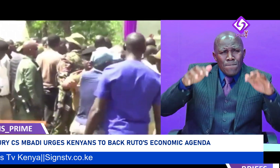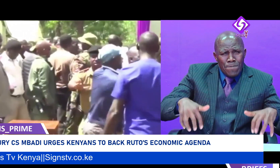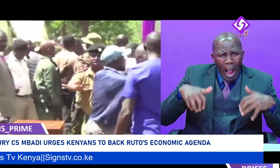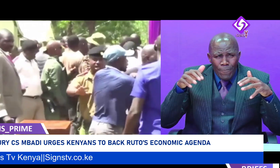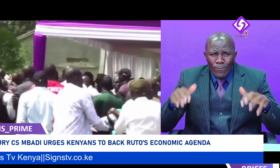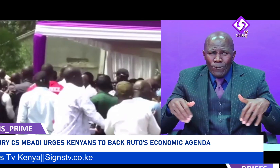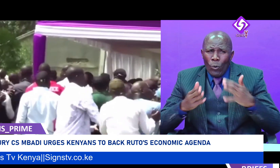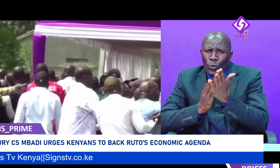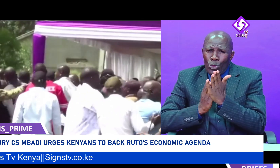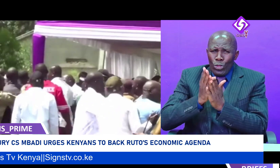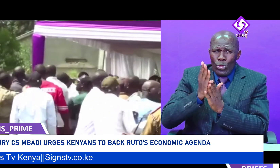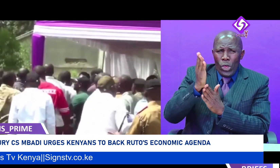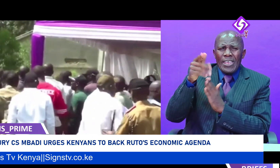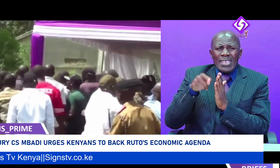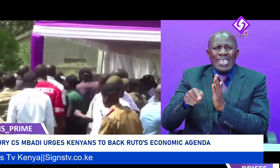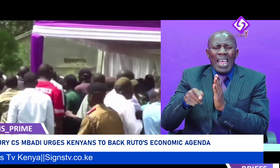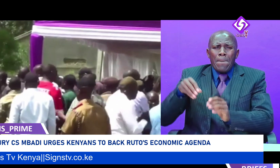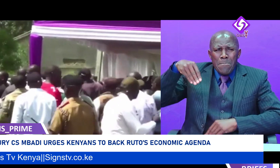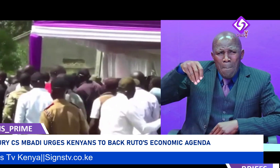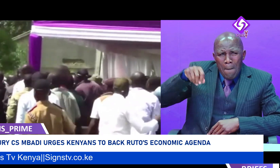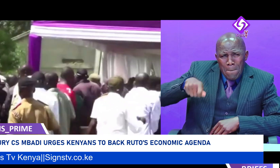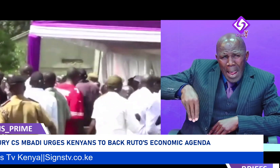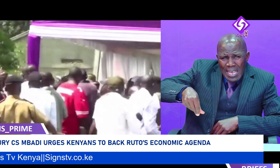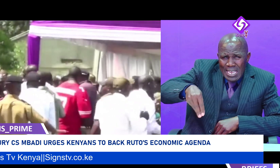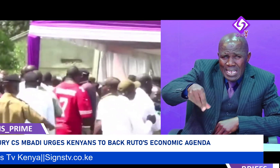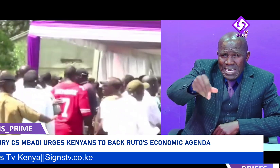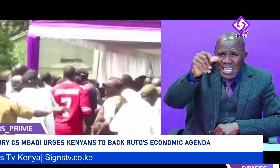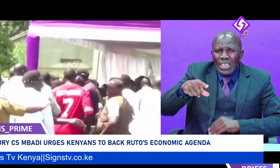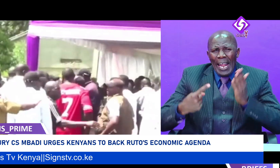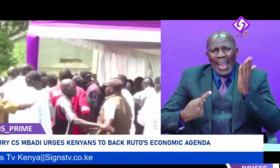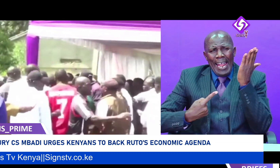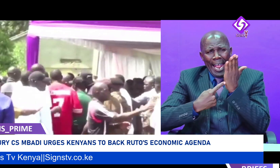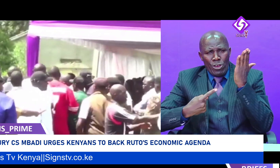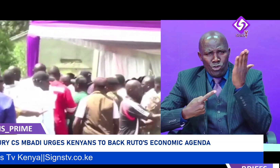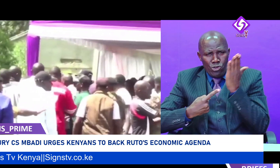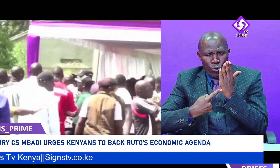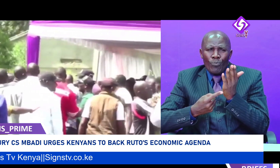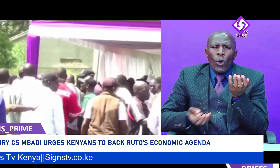the digital economy are vital for national revival.